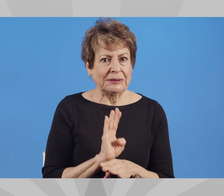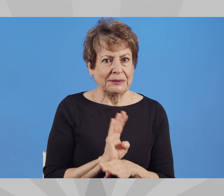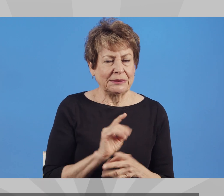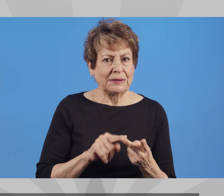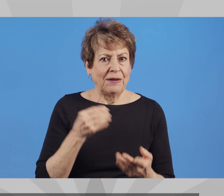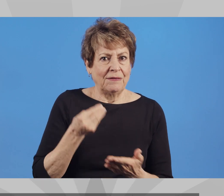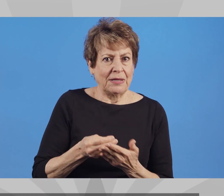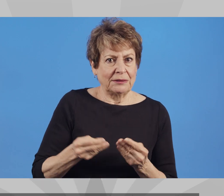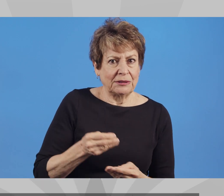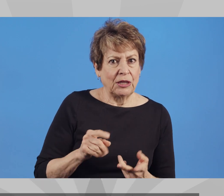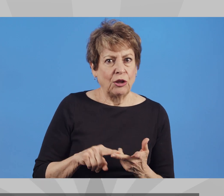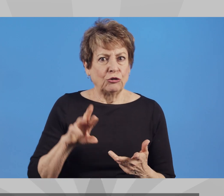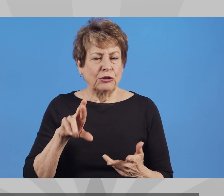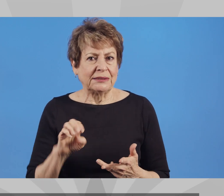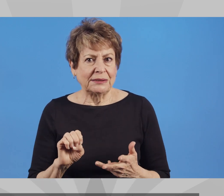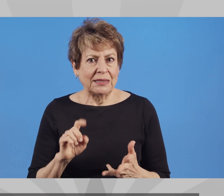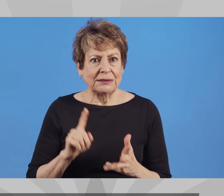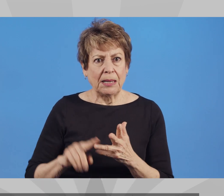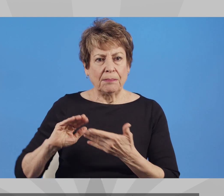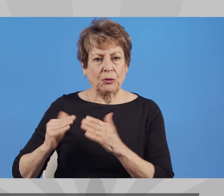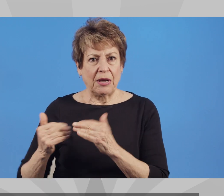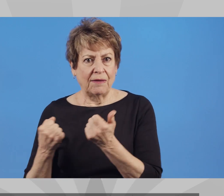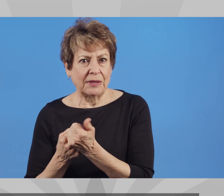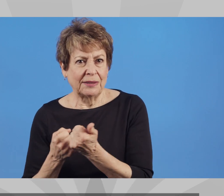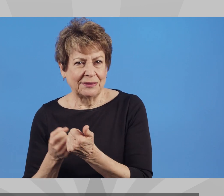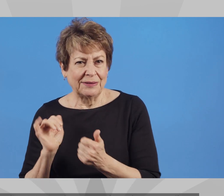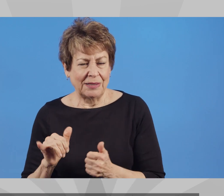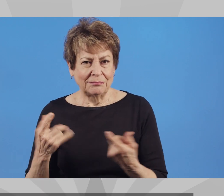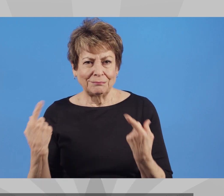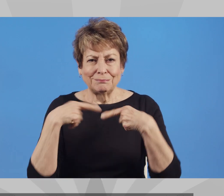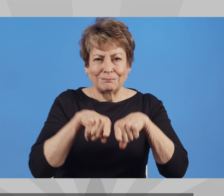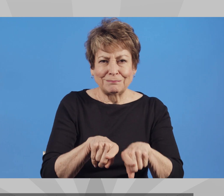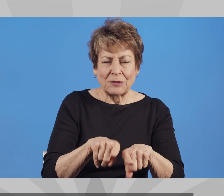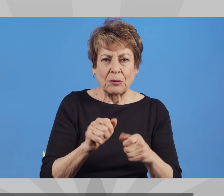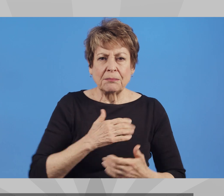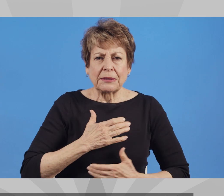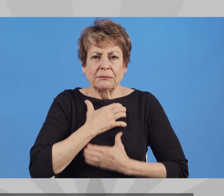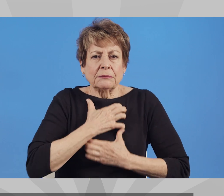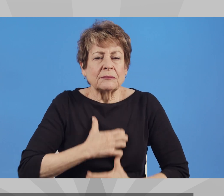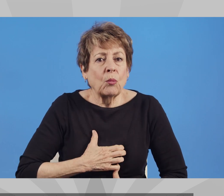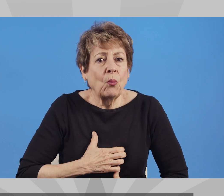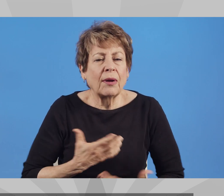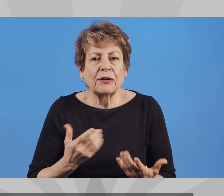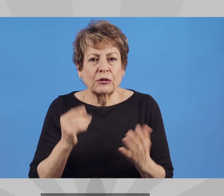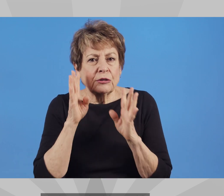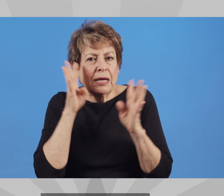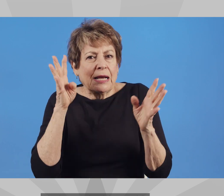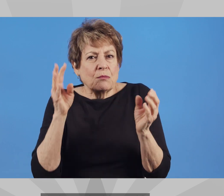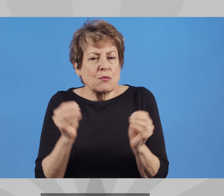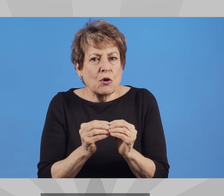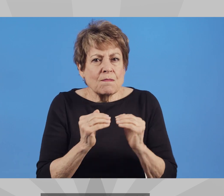finance, real estate, and community advocacy aligns with my desire to create a more equitable